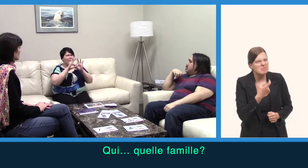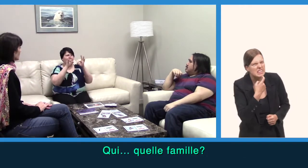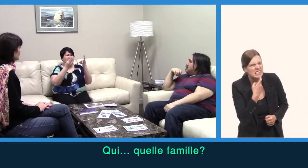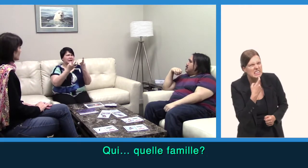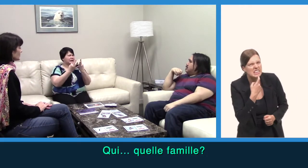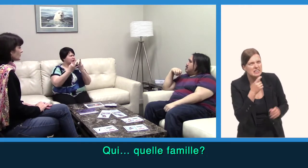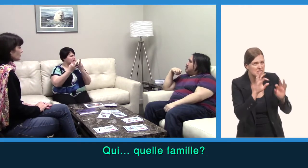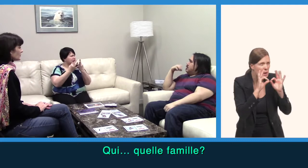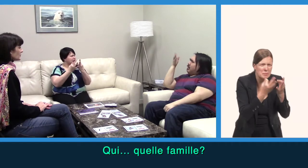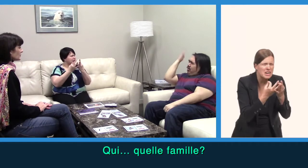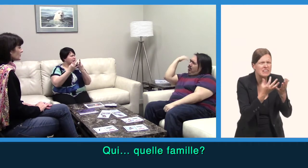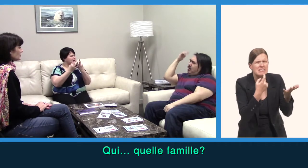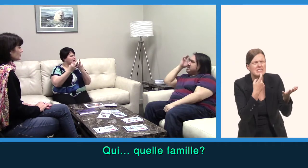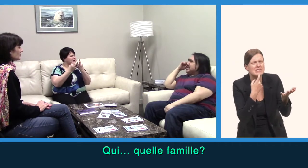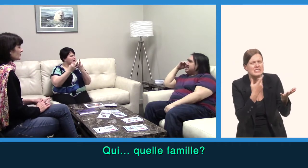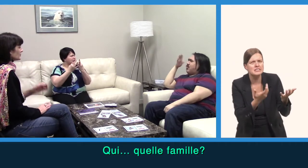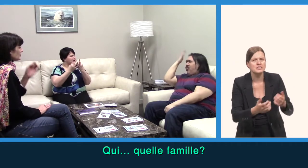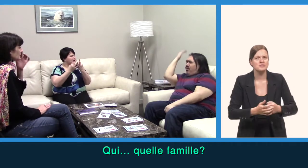Who family?